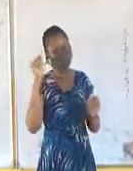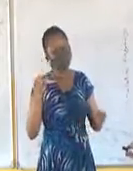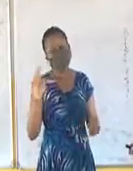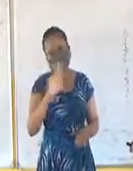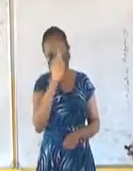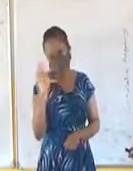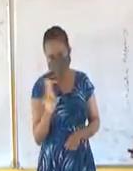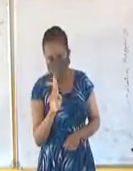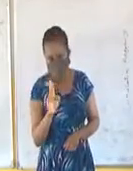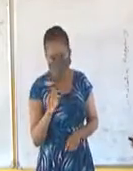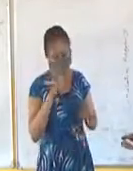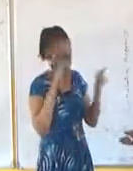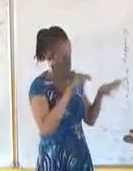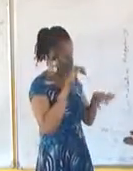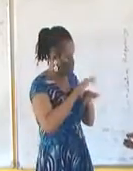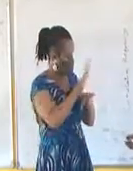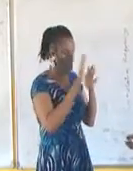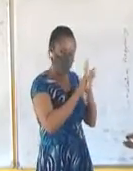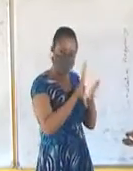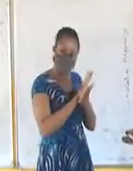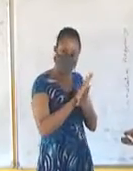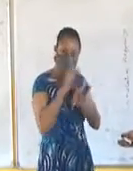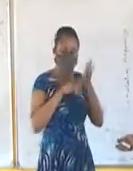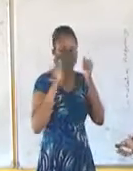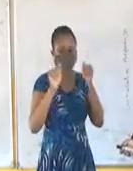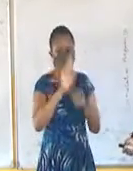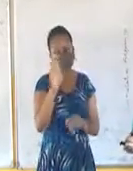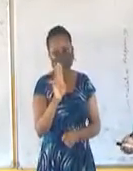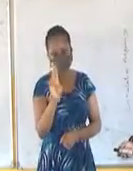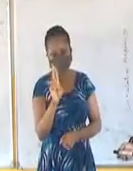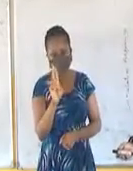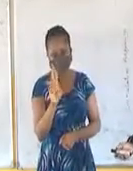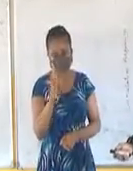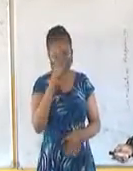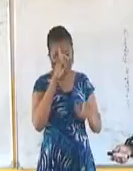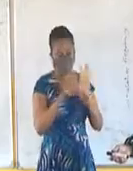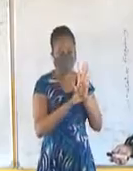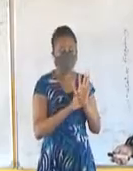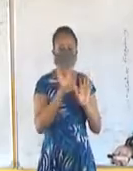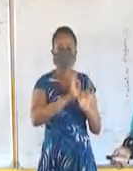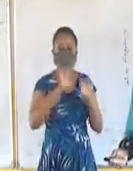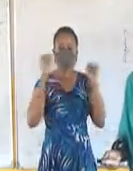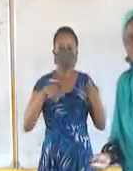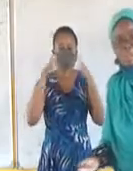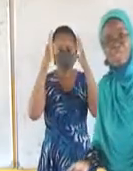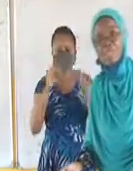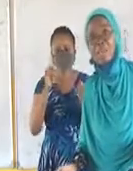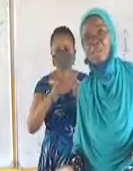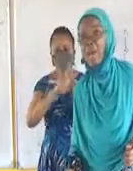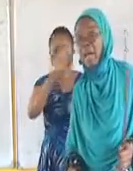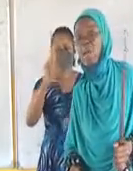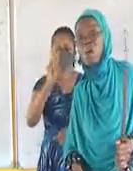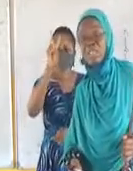can accommodate. For instance, I can decide to use 2 centimeters to represent 10